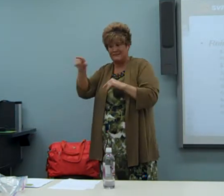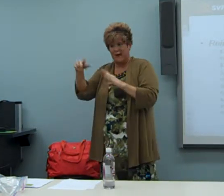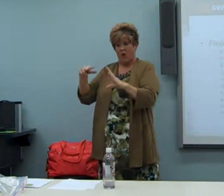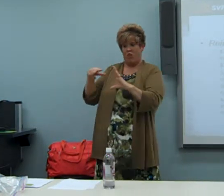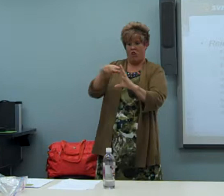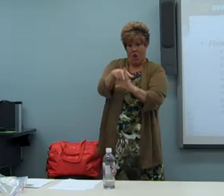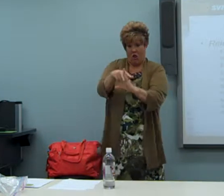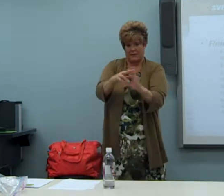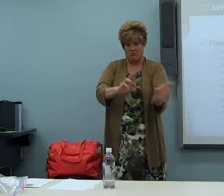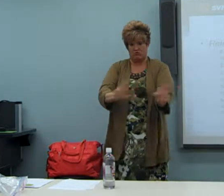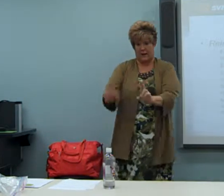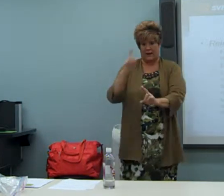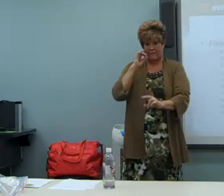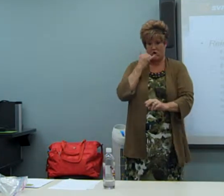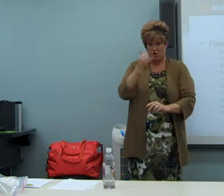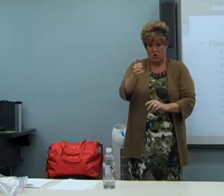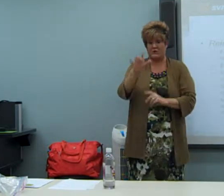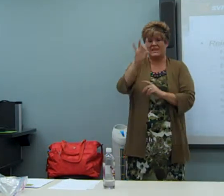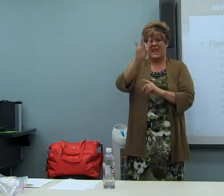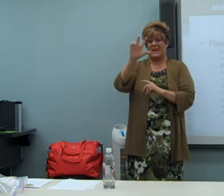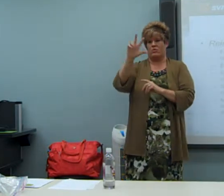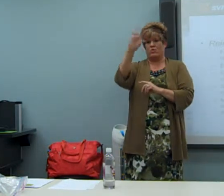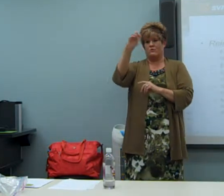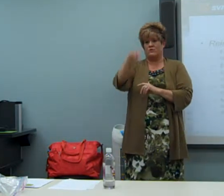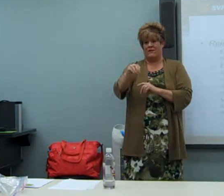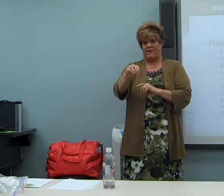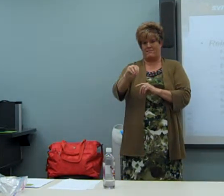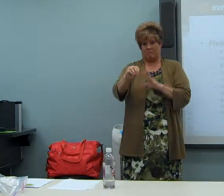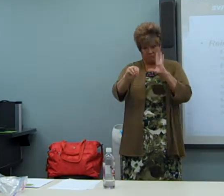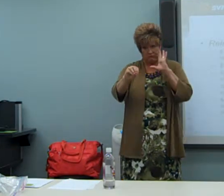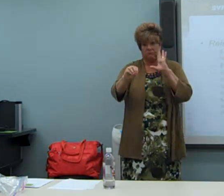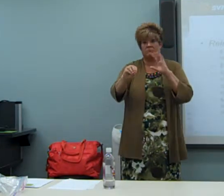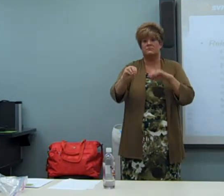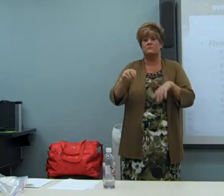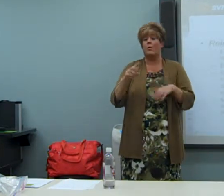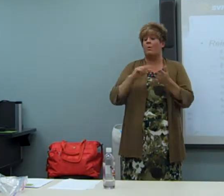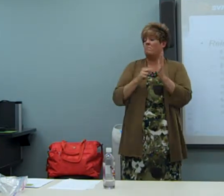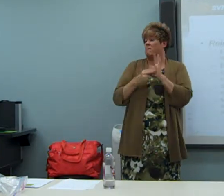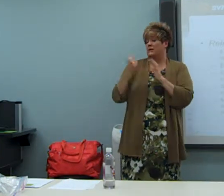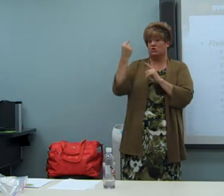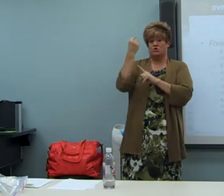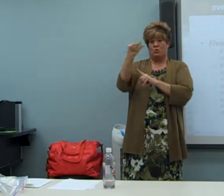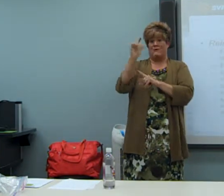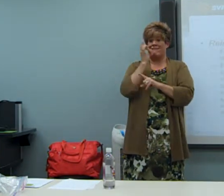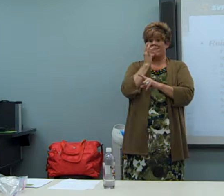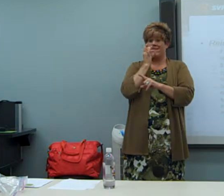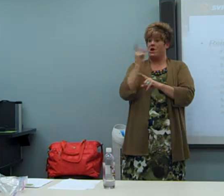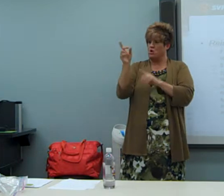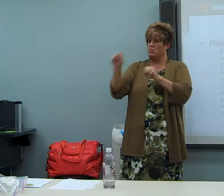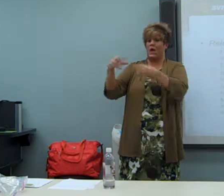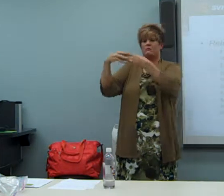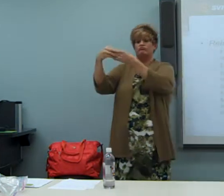That is the expectations we set for the calls, for the amount of calls that they obtain.